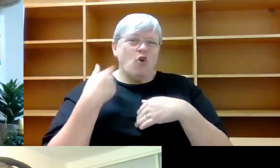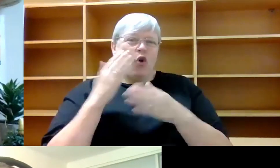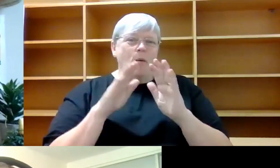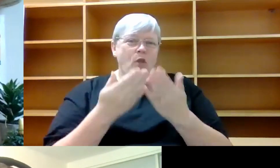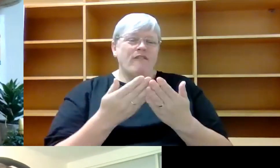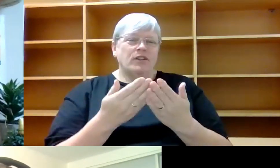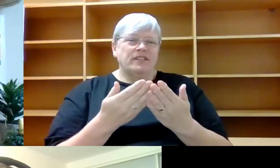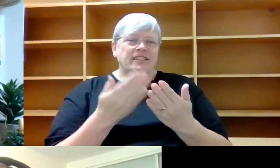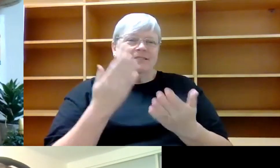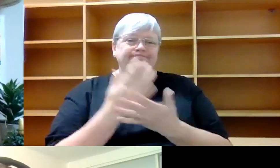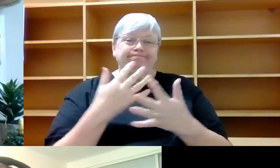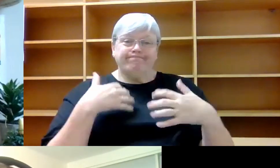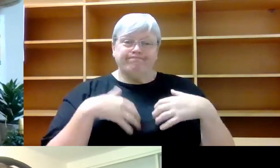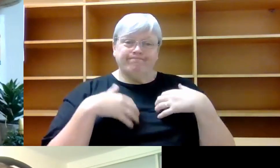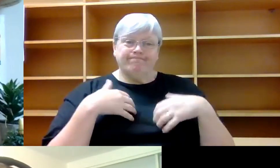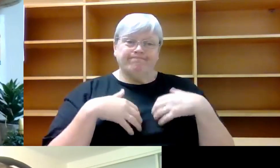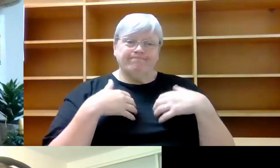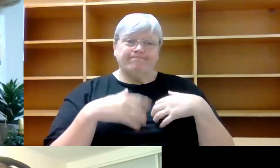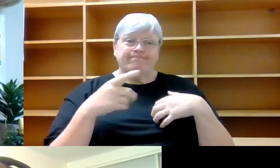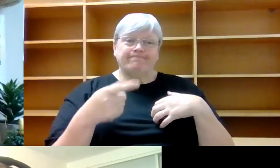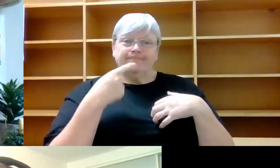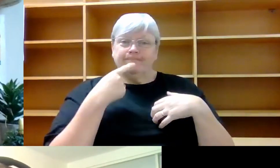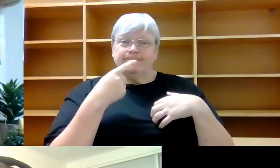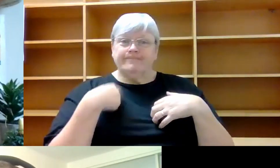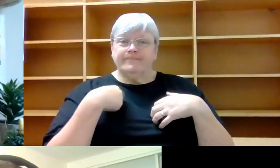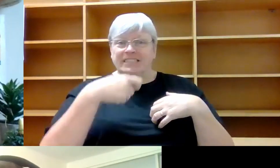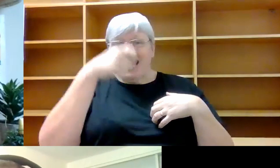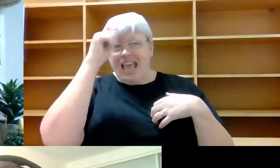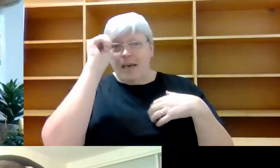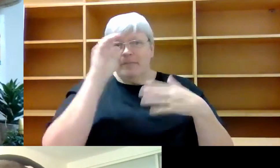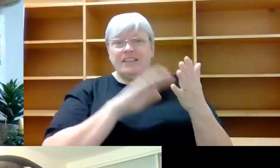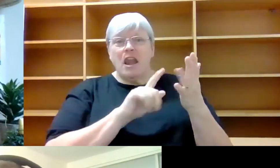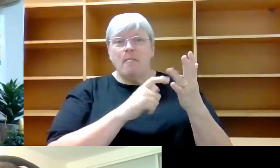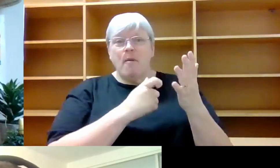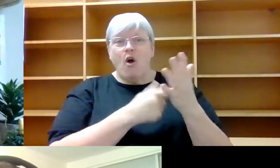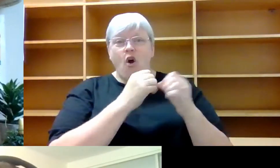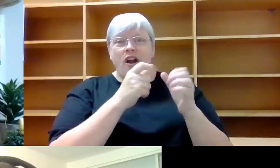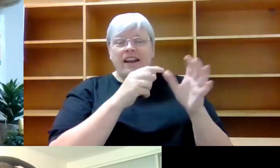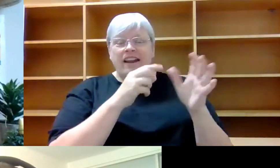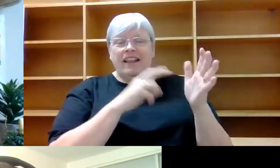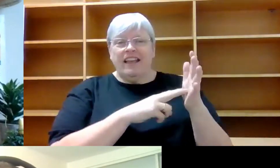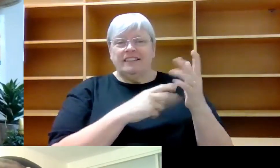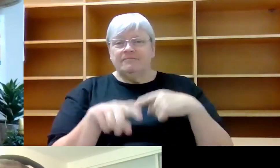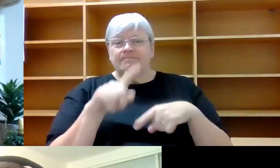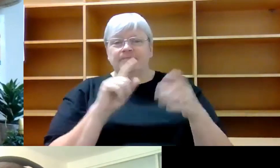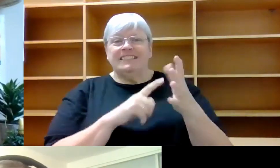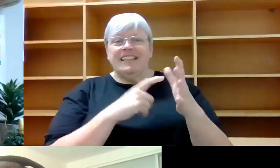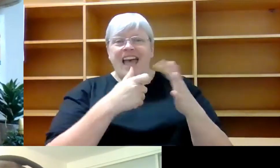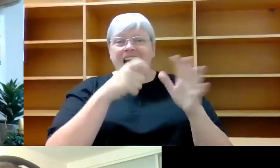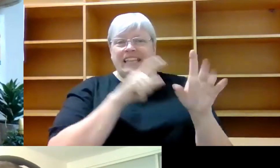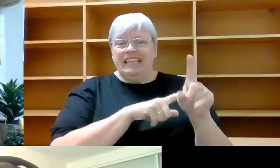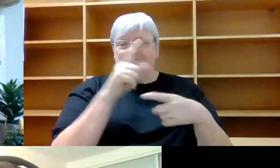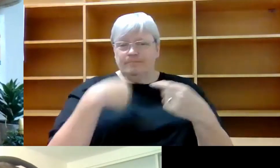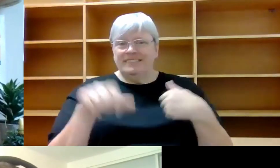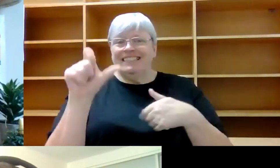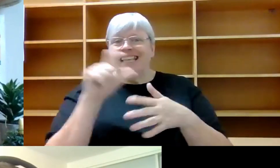So it's interesting that that you have Captain Morgan in that one, and you had Tacky in Kane Warriors. Yeah.